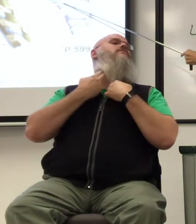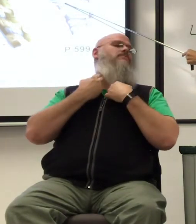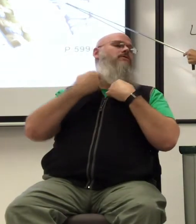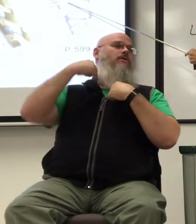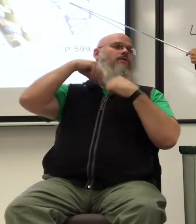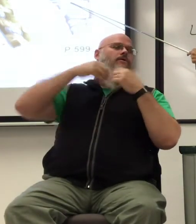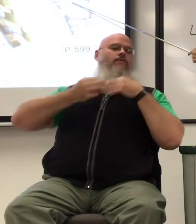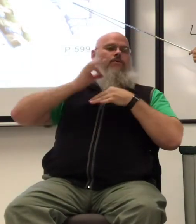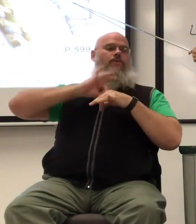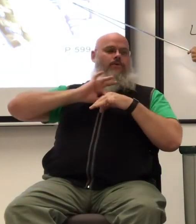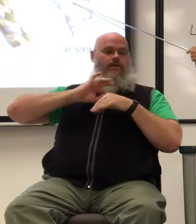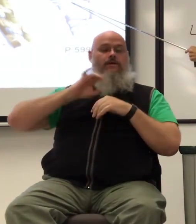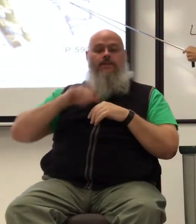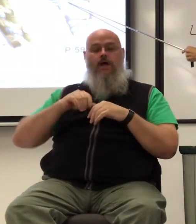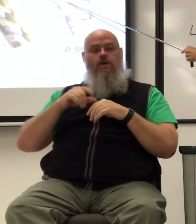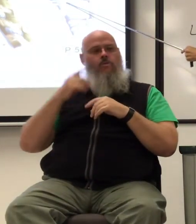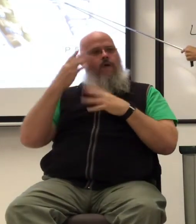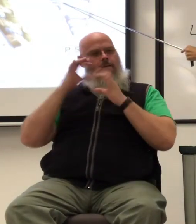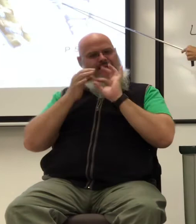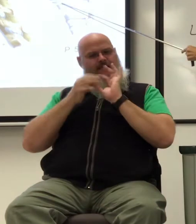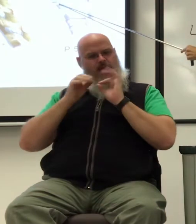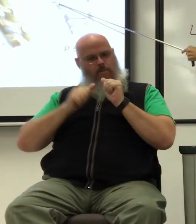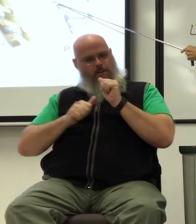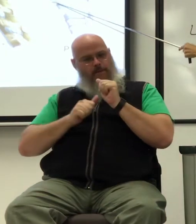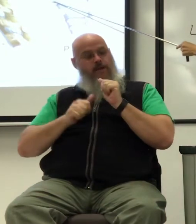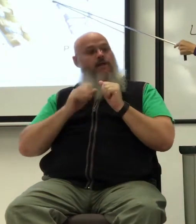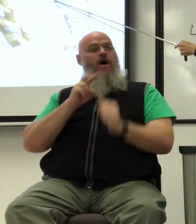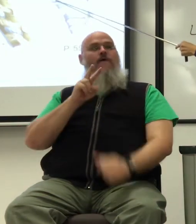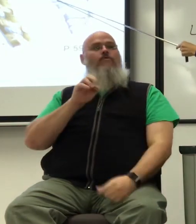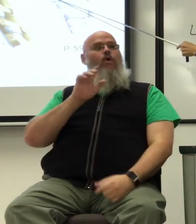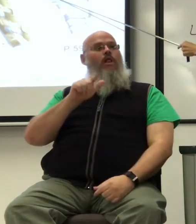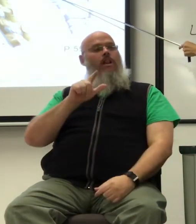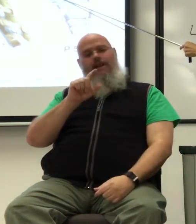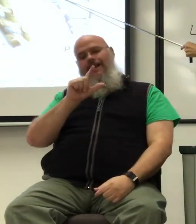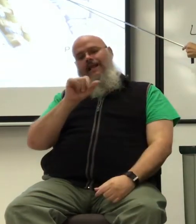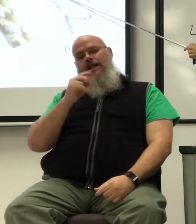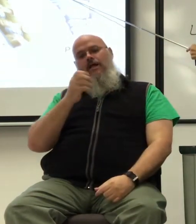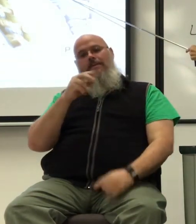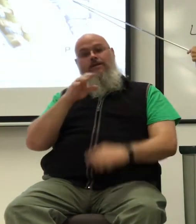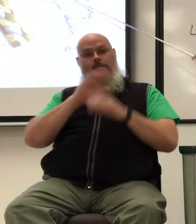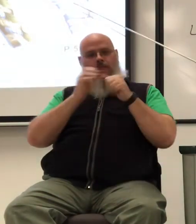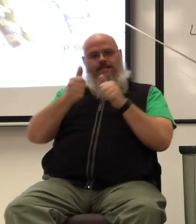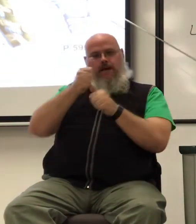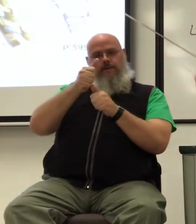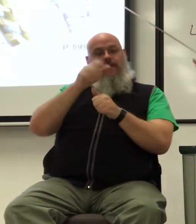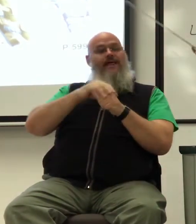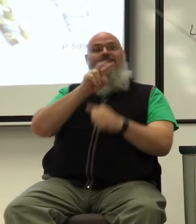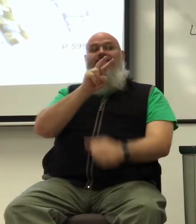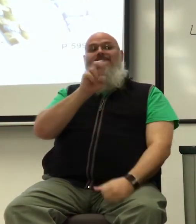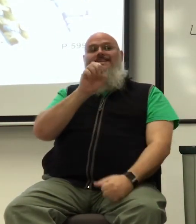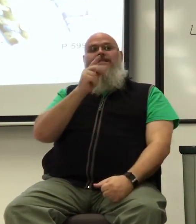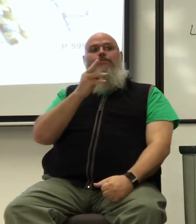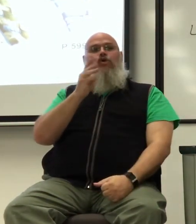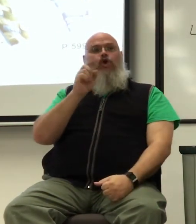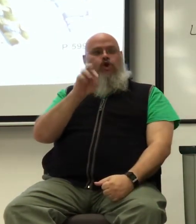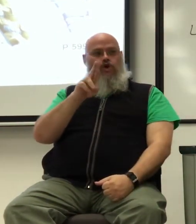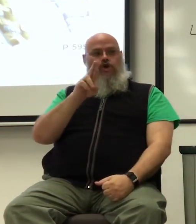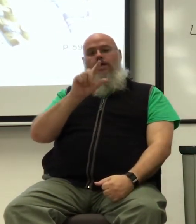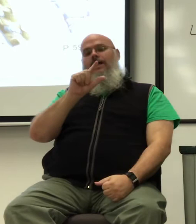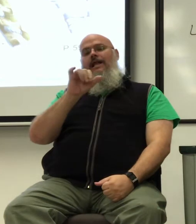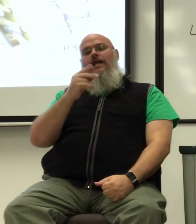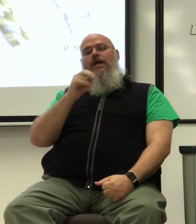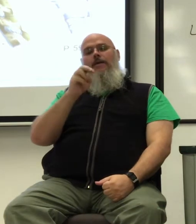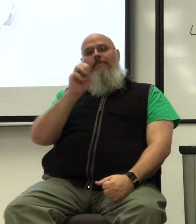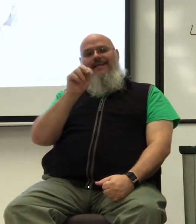this bottom one, is the vocal ligament. The one on top of it is the vestibular ligament. So let's kind of talk